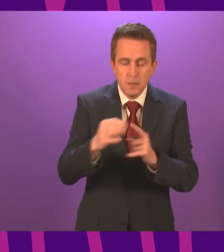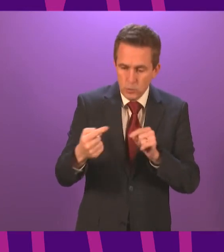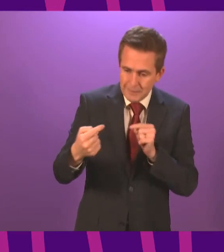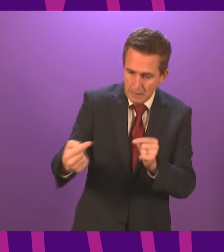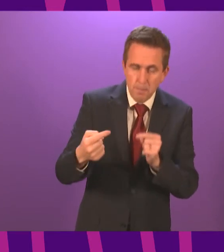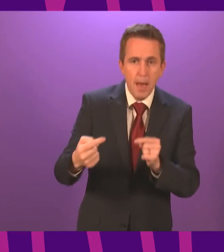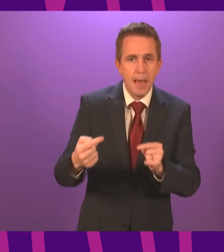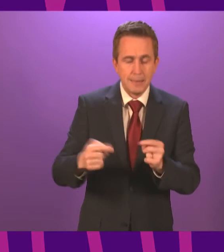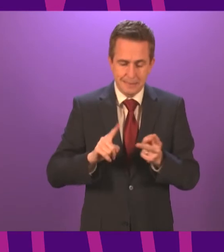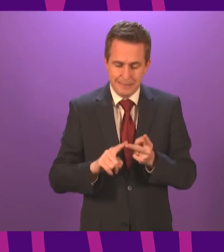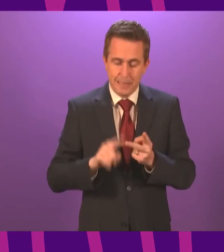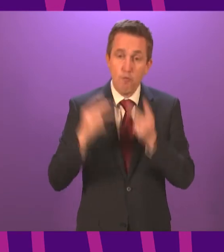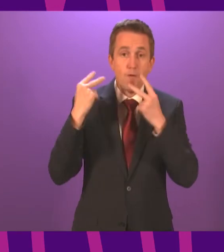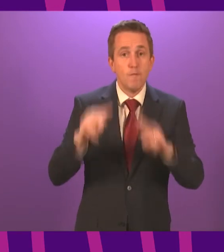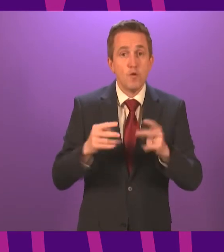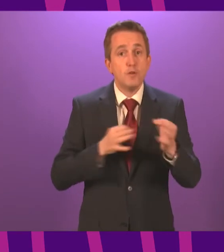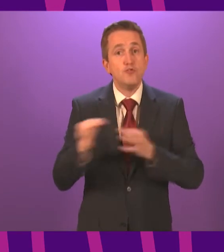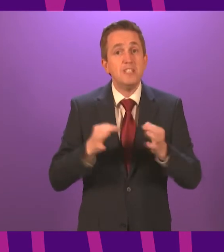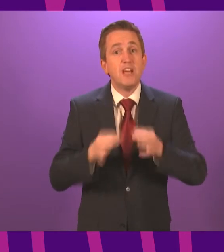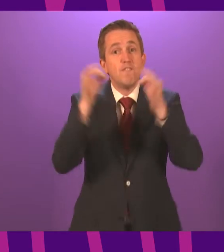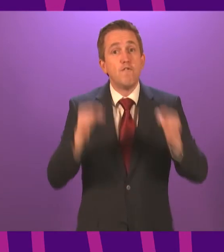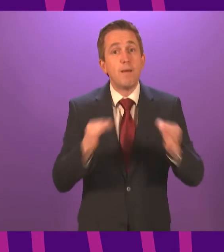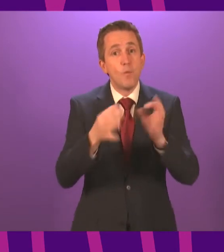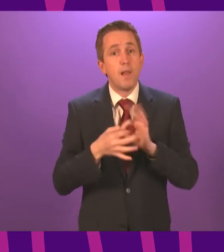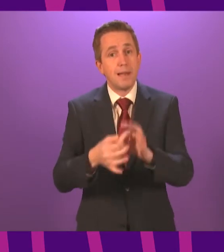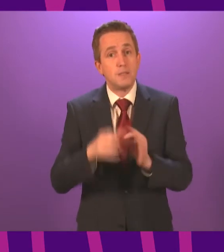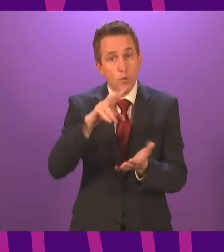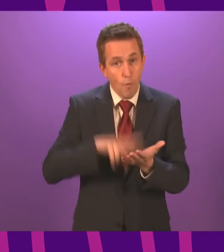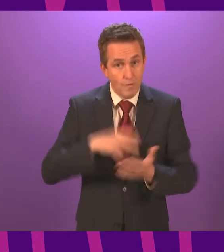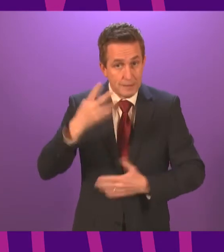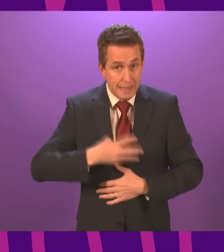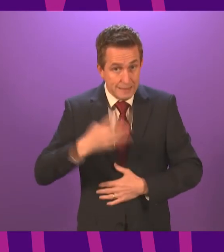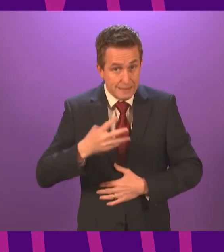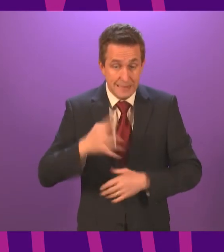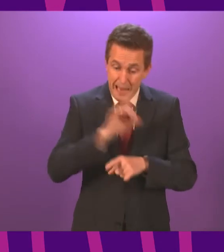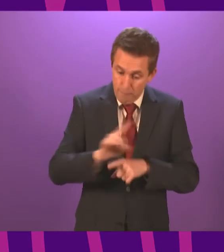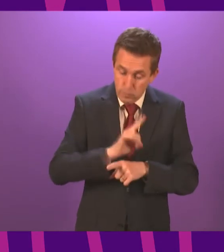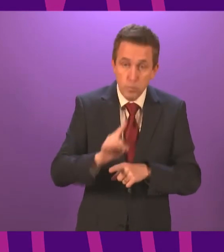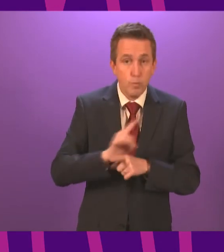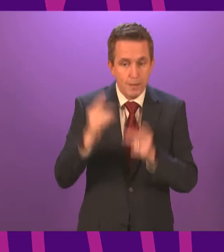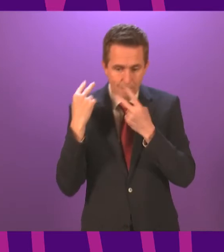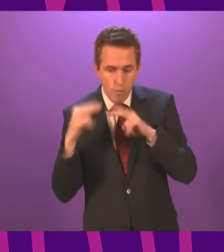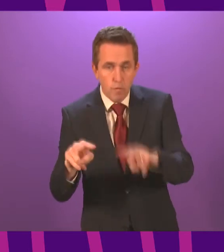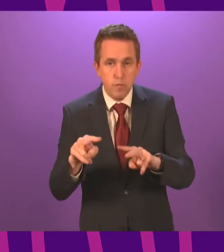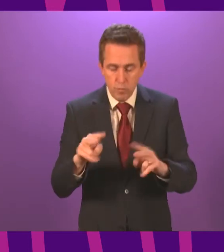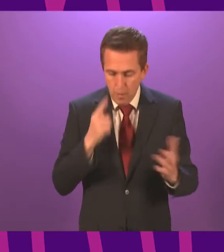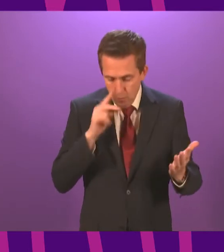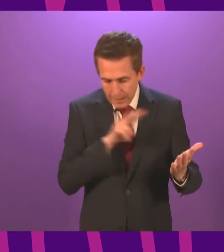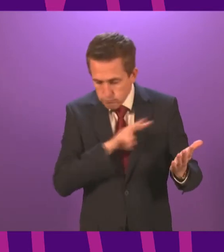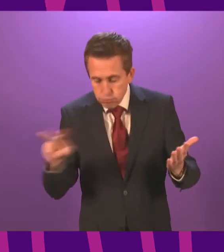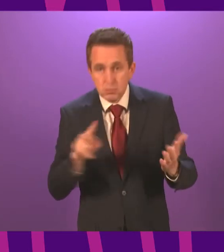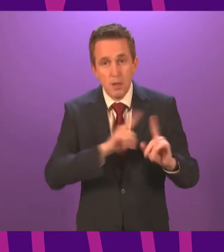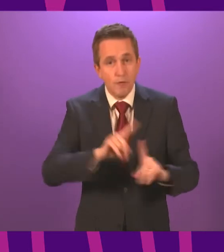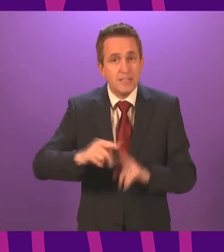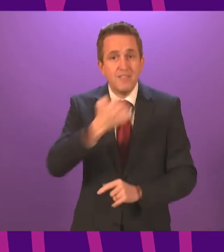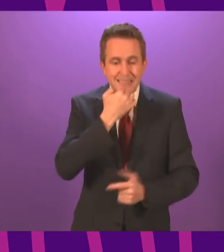review of Scotland's strategic framework on COVID-19. As Parliament knows, a review takes place every week and considers a range of data as well as local